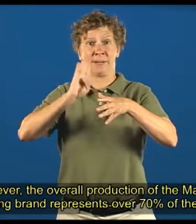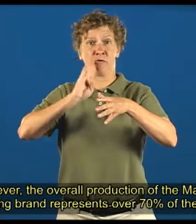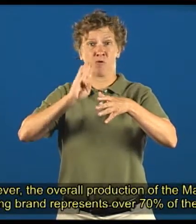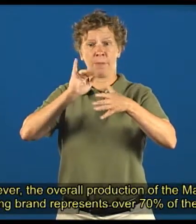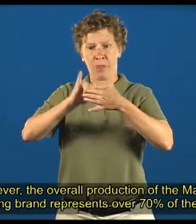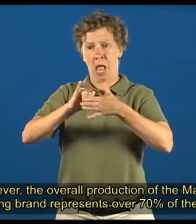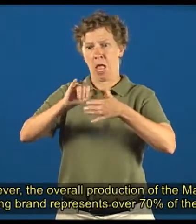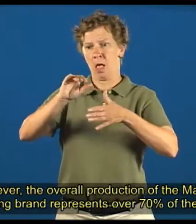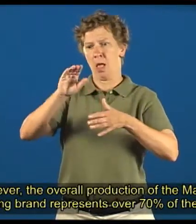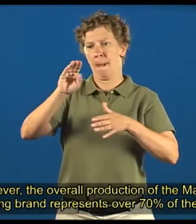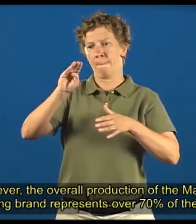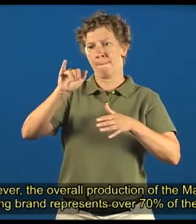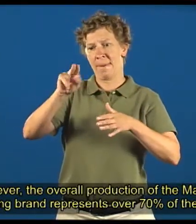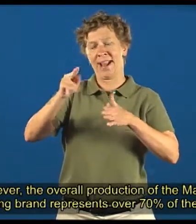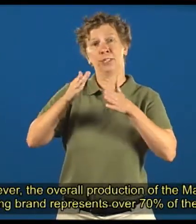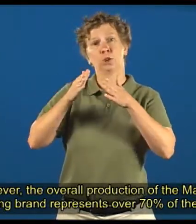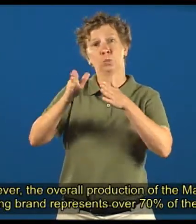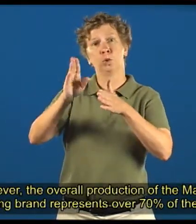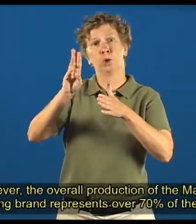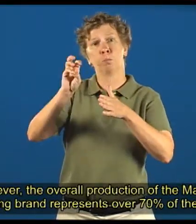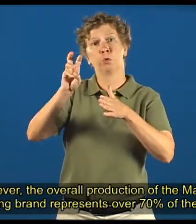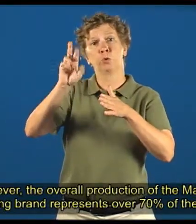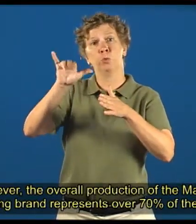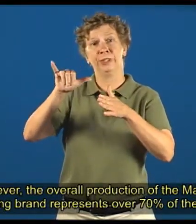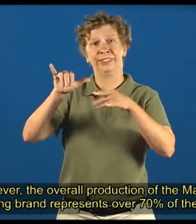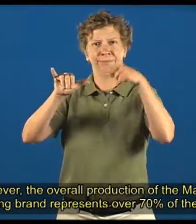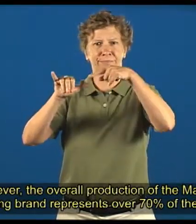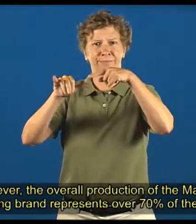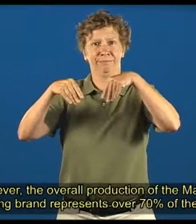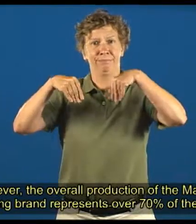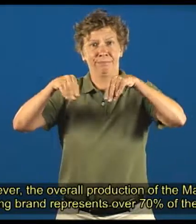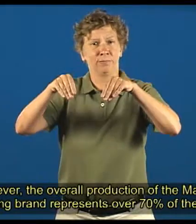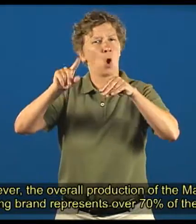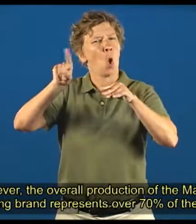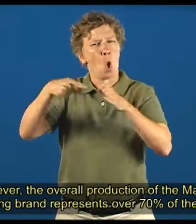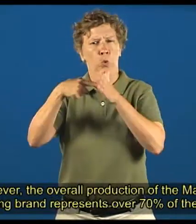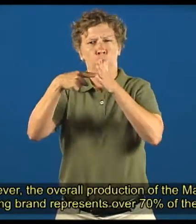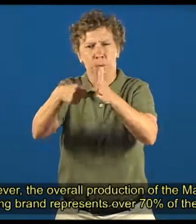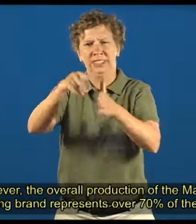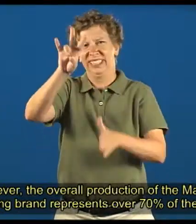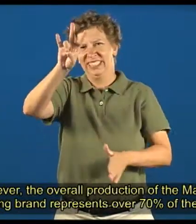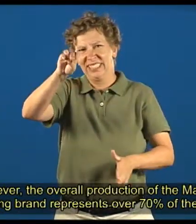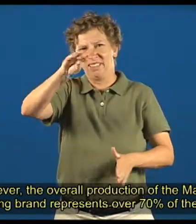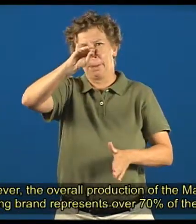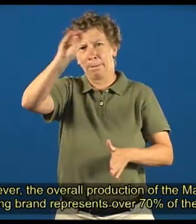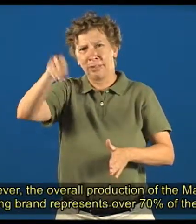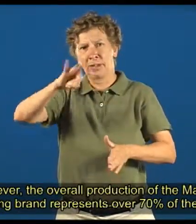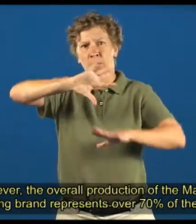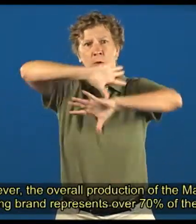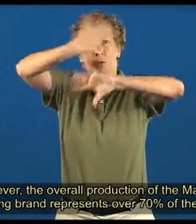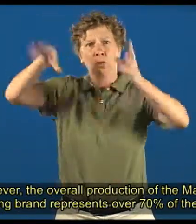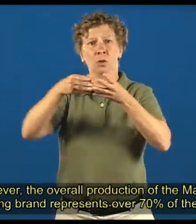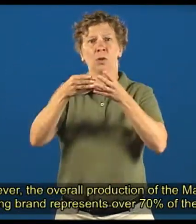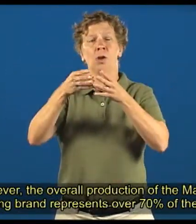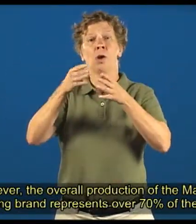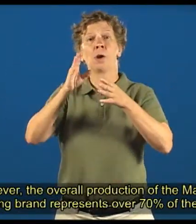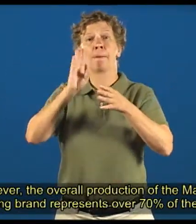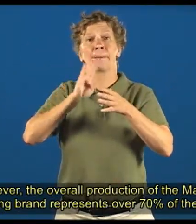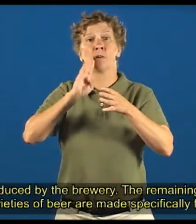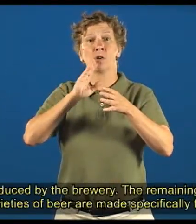However, the overall production of the Main Street Brewing brand represents over 70% of the total beer